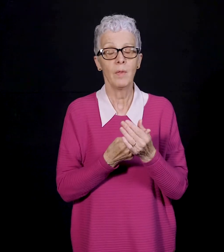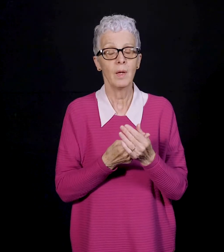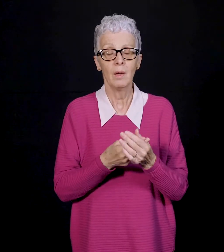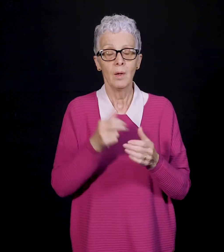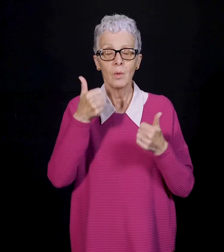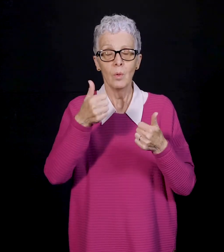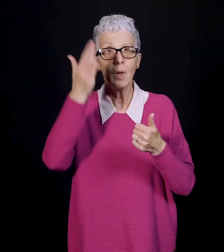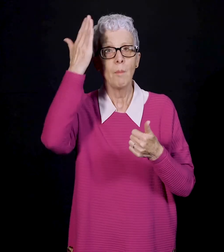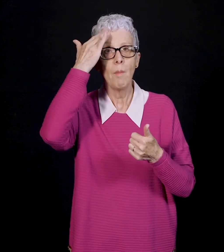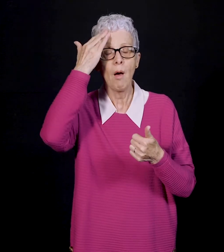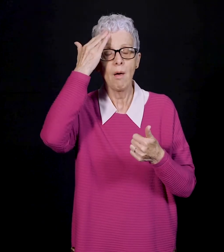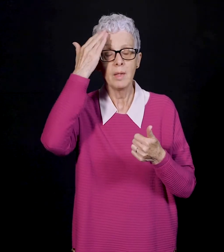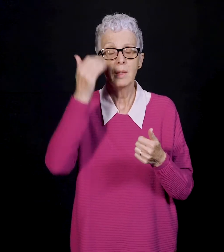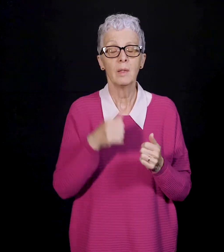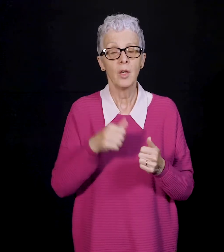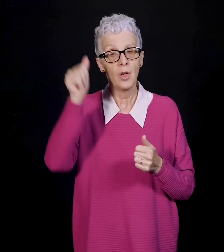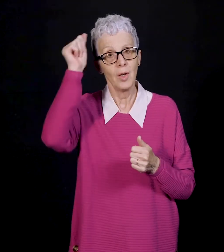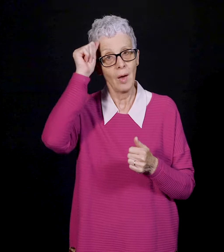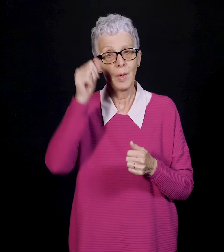conscience. You see,